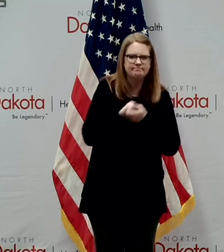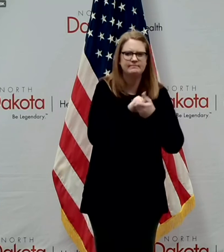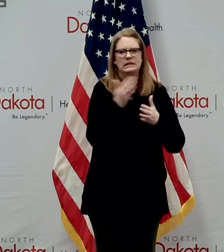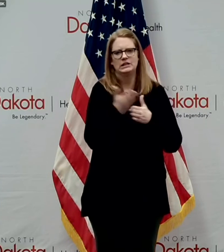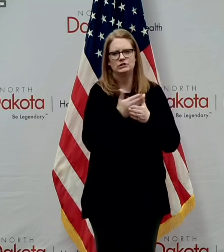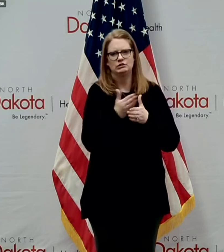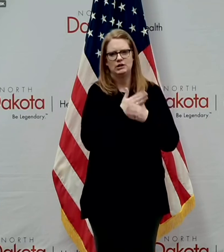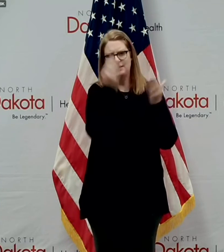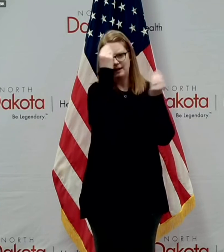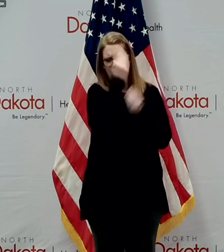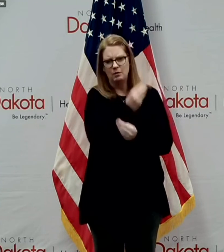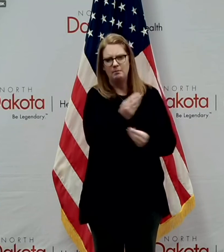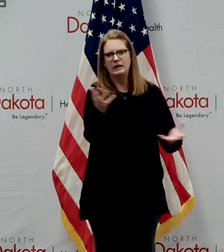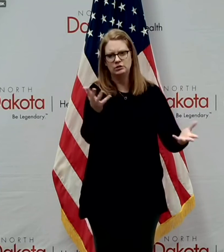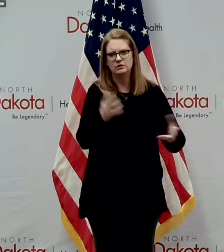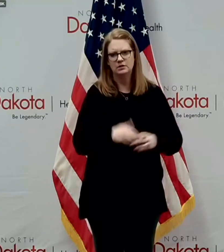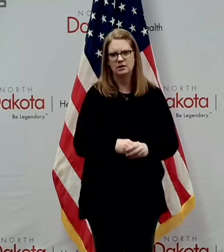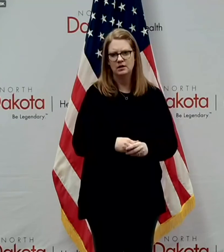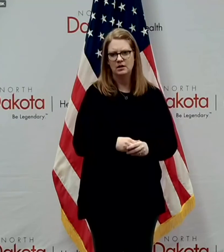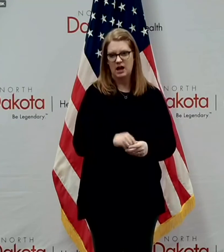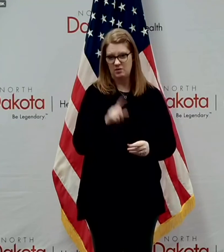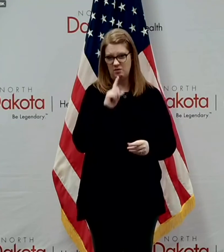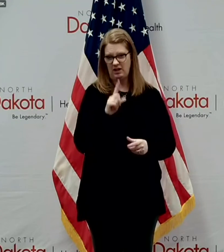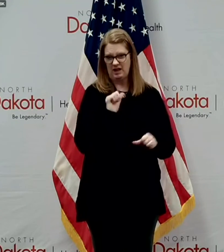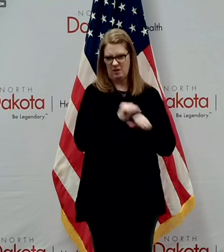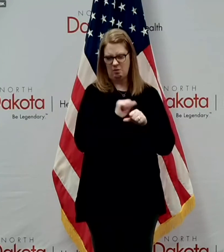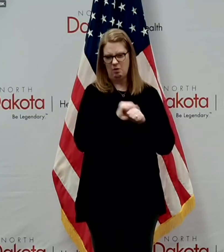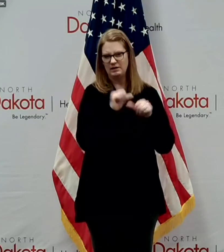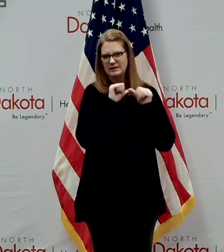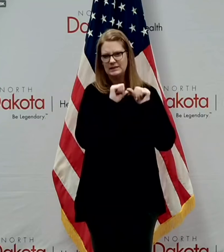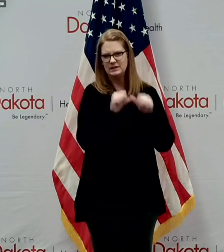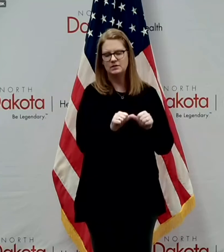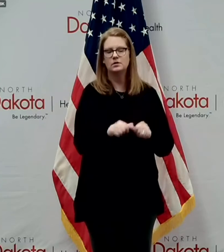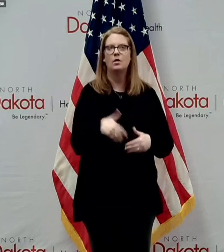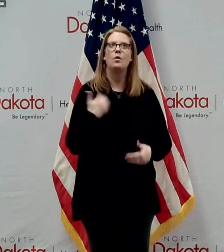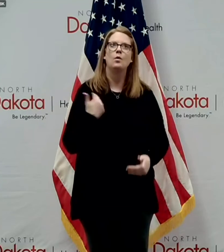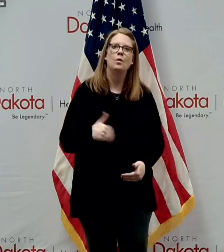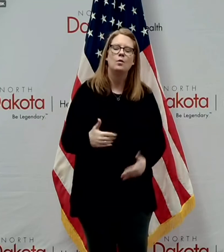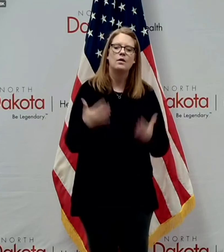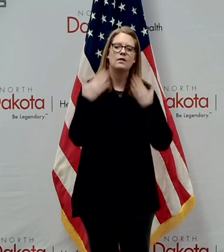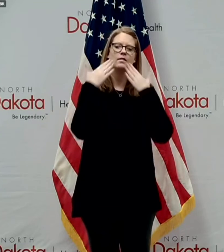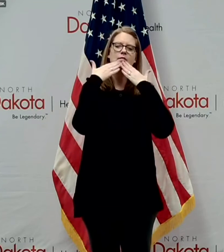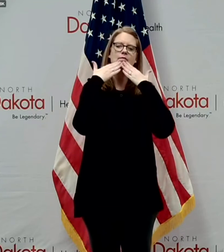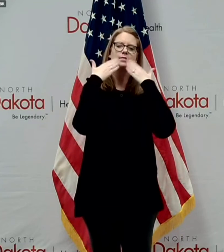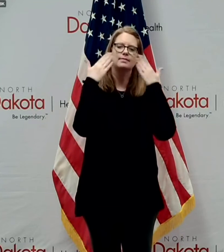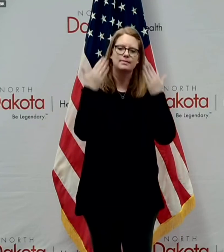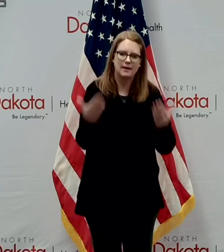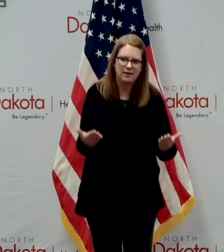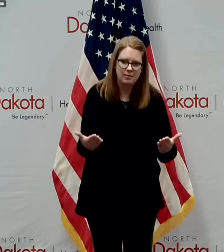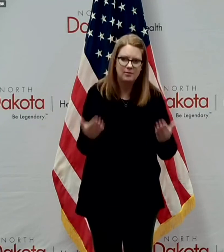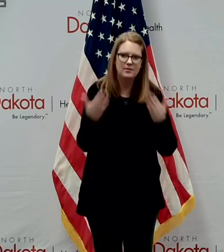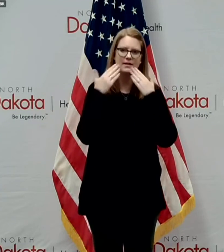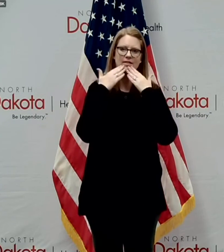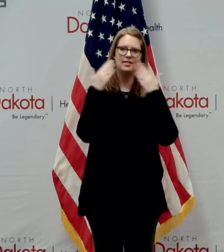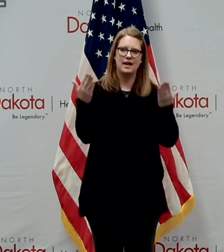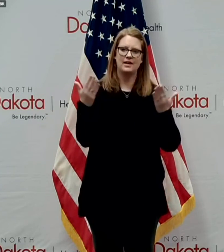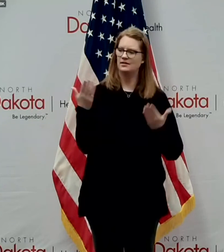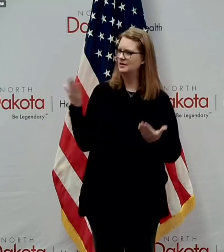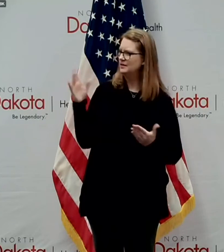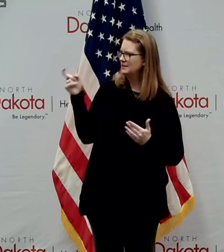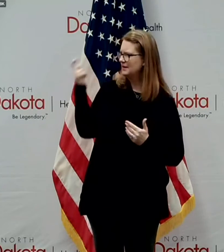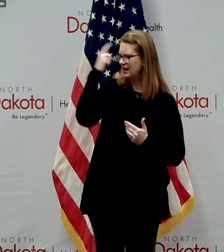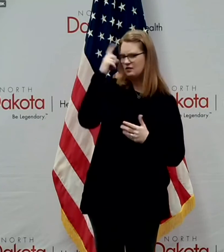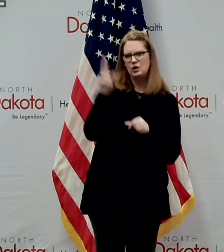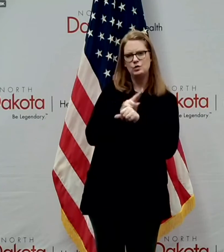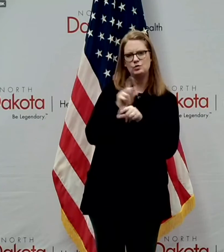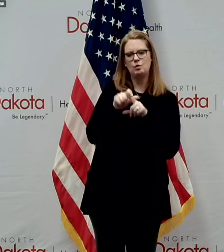and that work continues today. And I'm so thankful, a lot of gratitude, as the governor uses that word